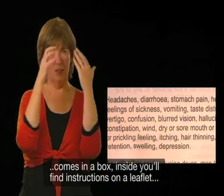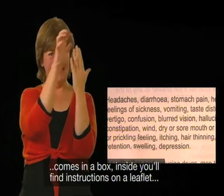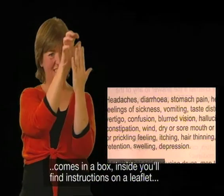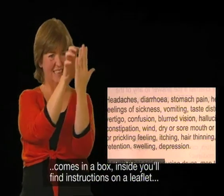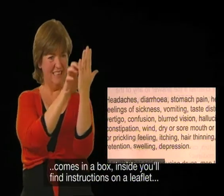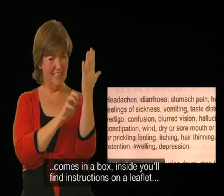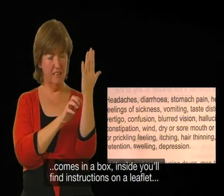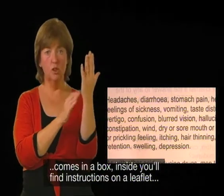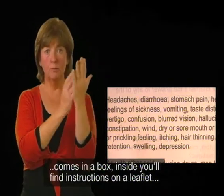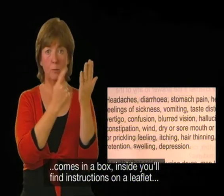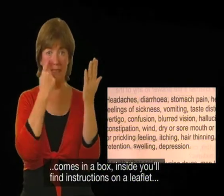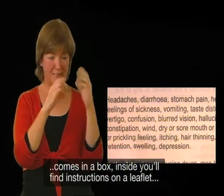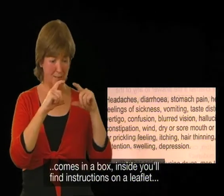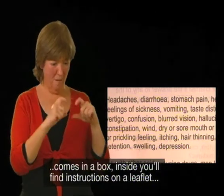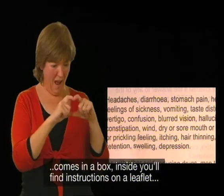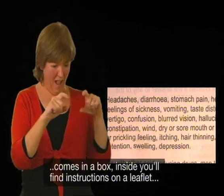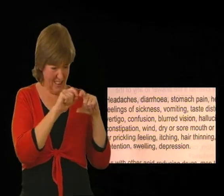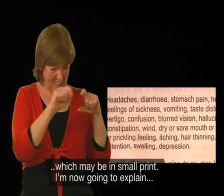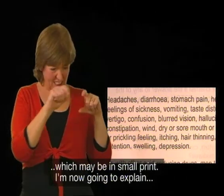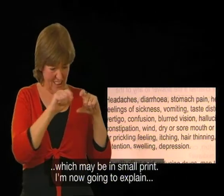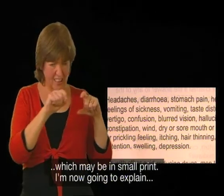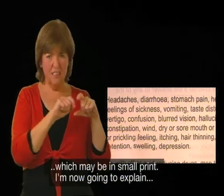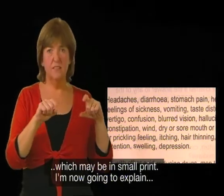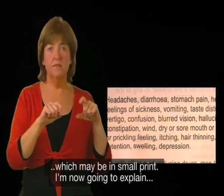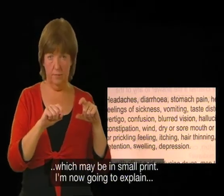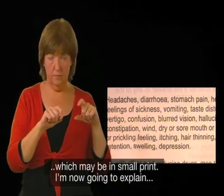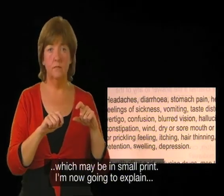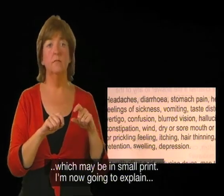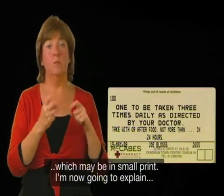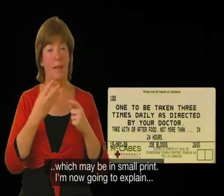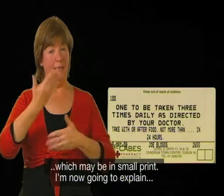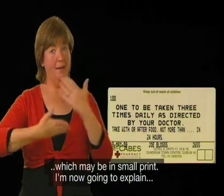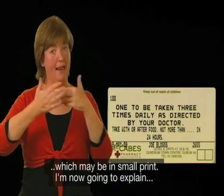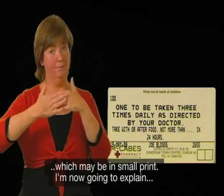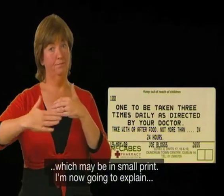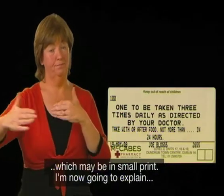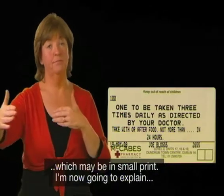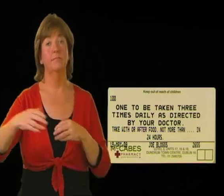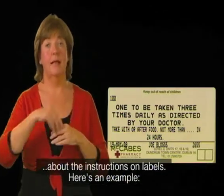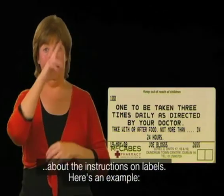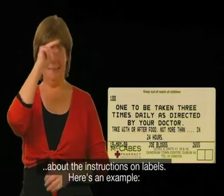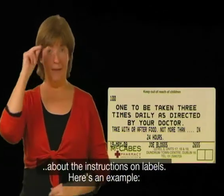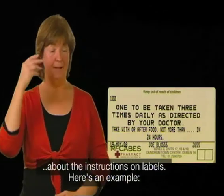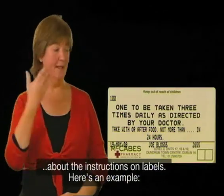instructions on a leaflet, which may be in really small print. I'm now going to explain about the instructions and labels. Here's an example.